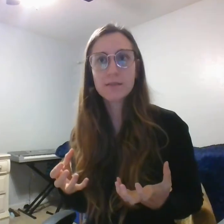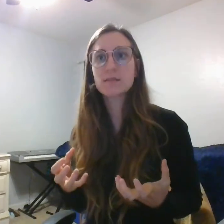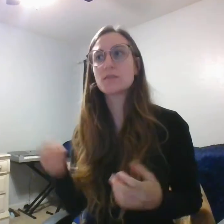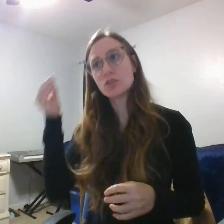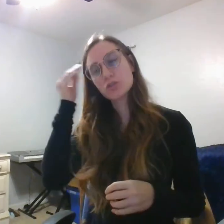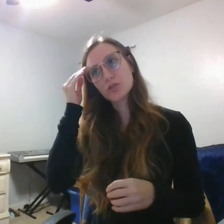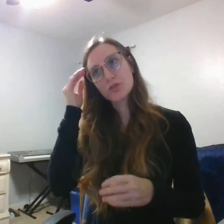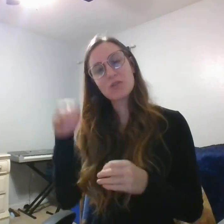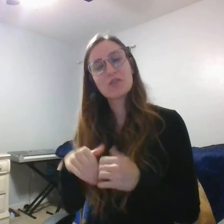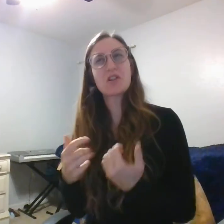honest.